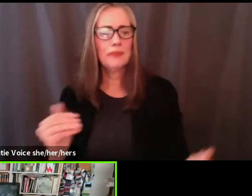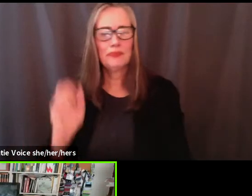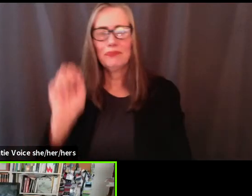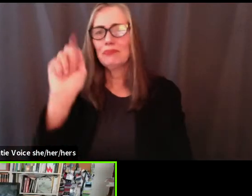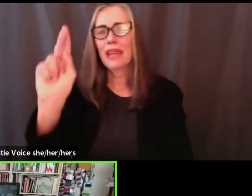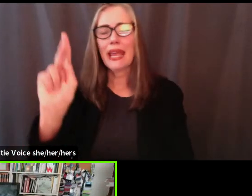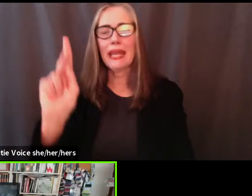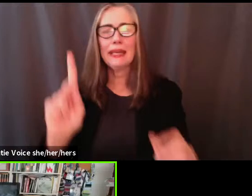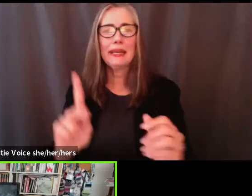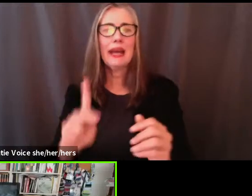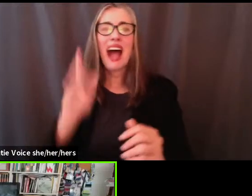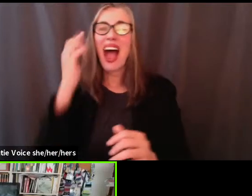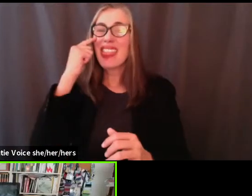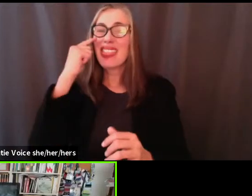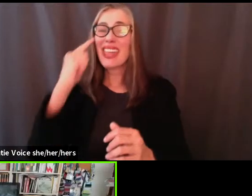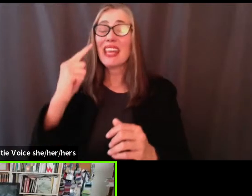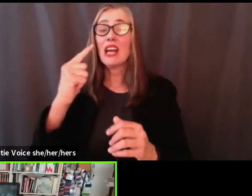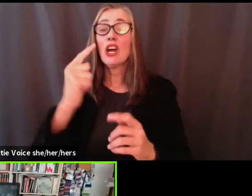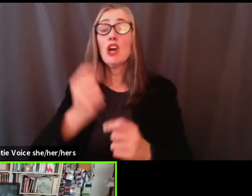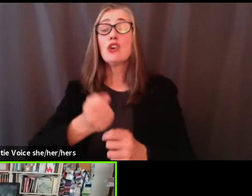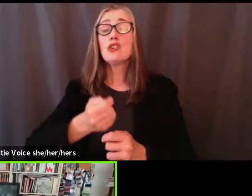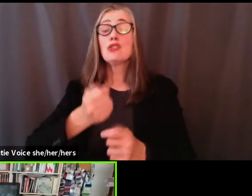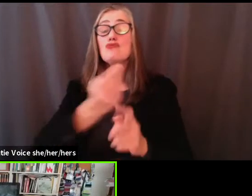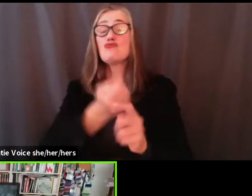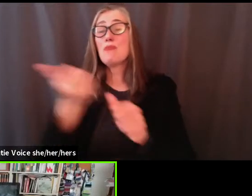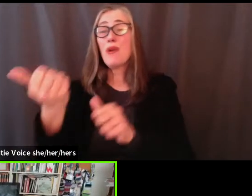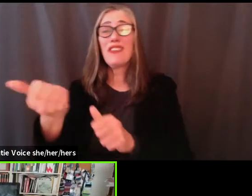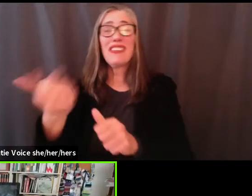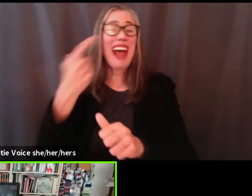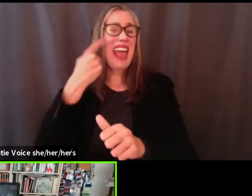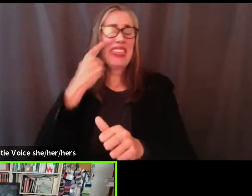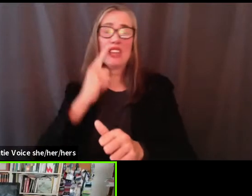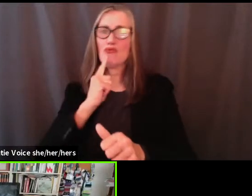the removal of this to be actually reprehensible.